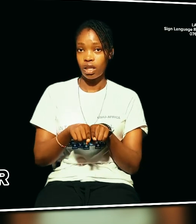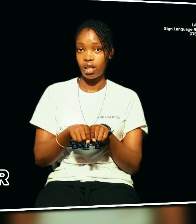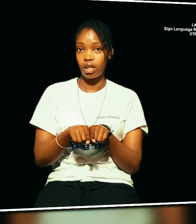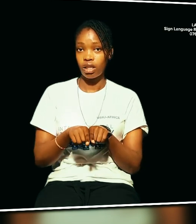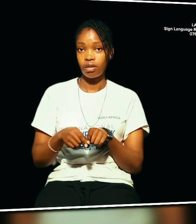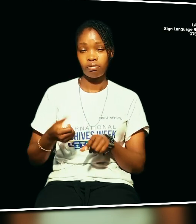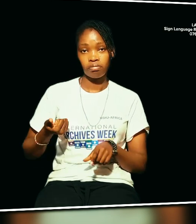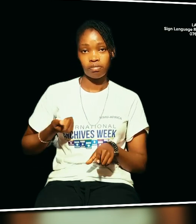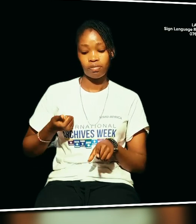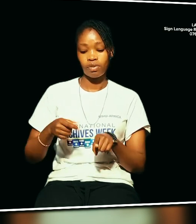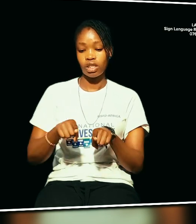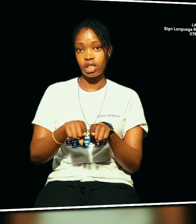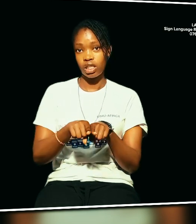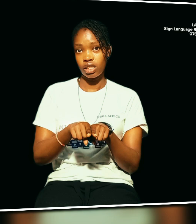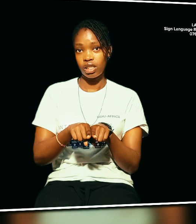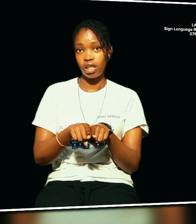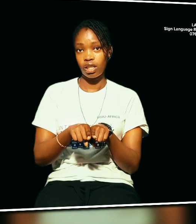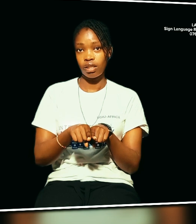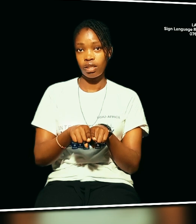Sister.